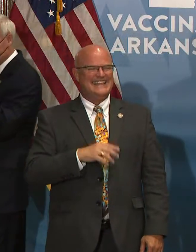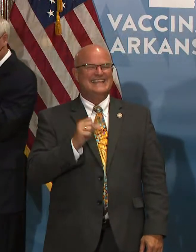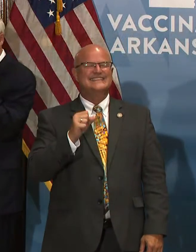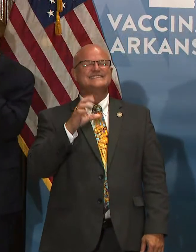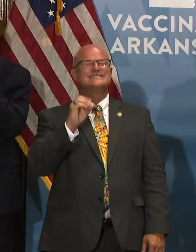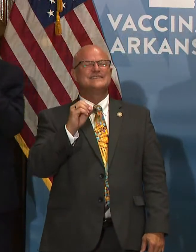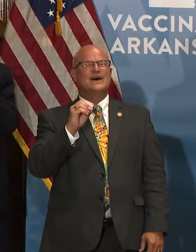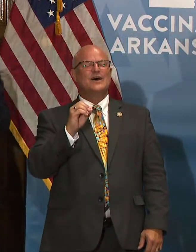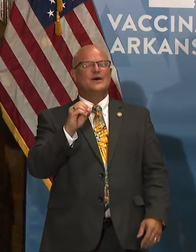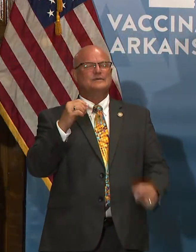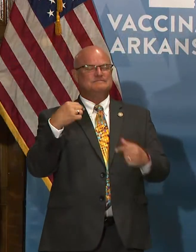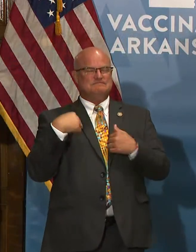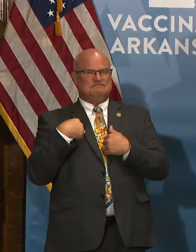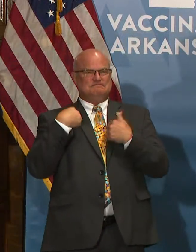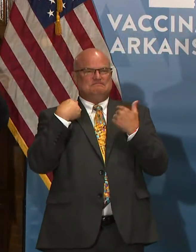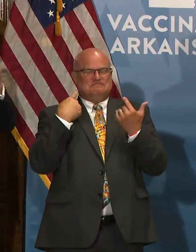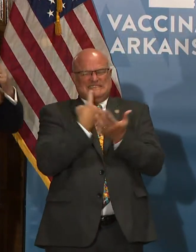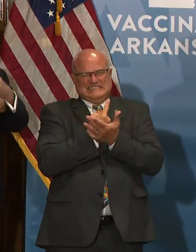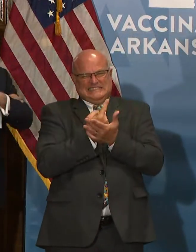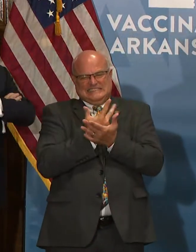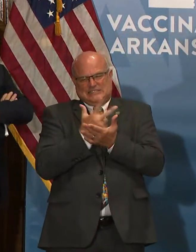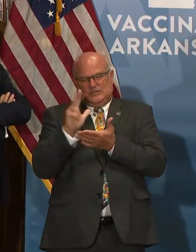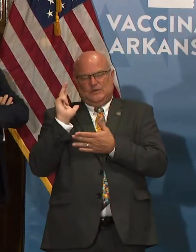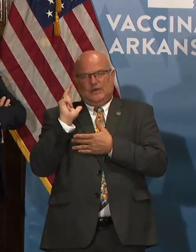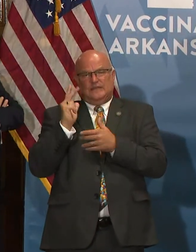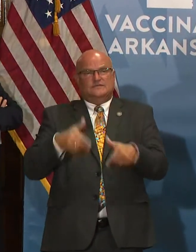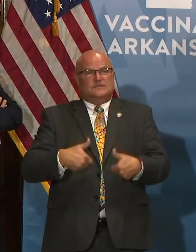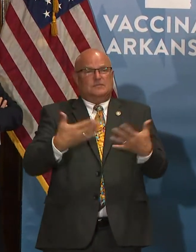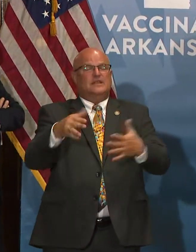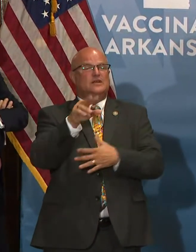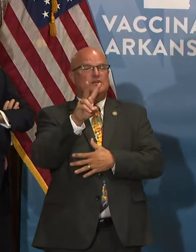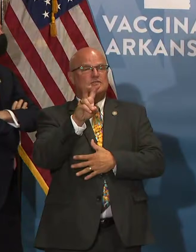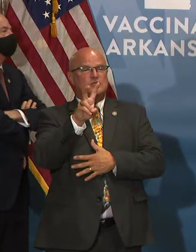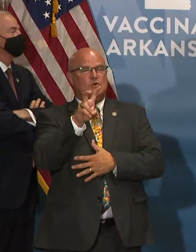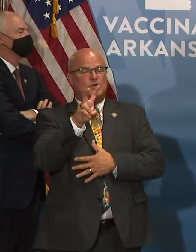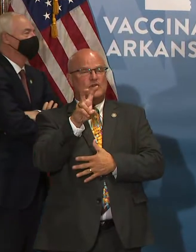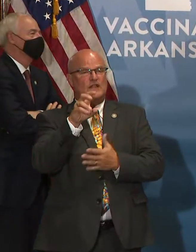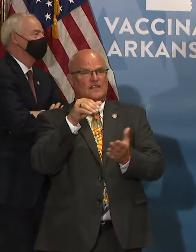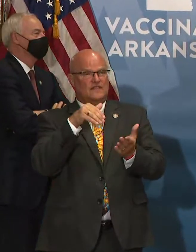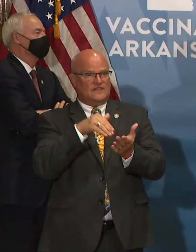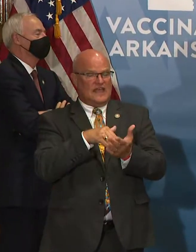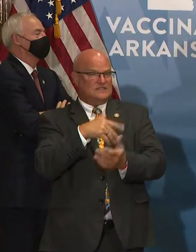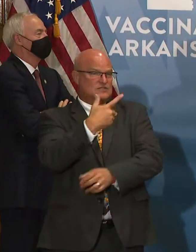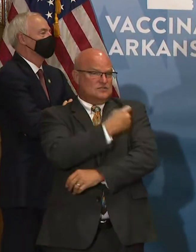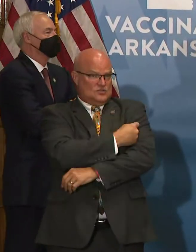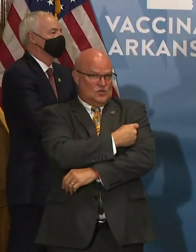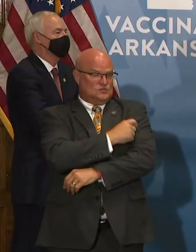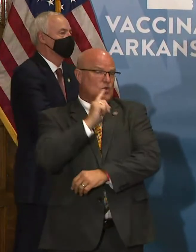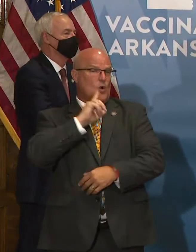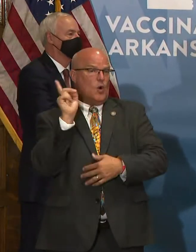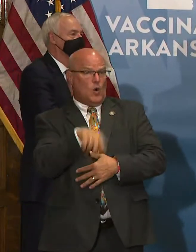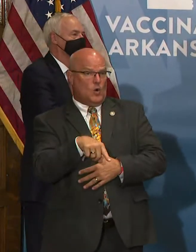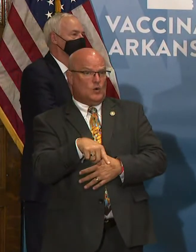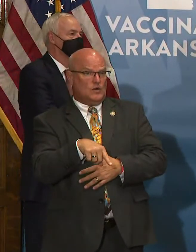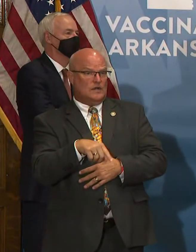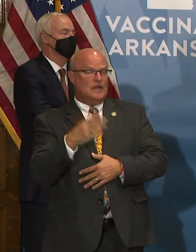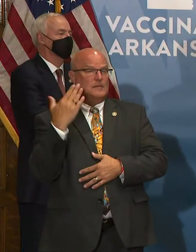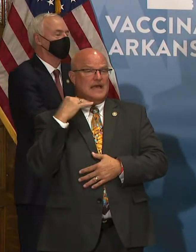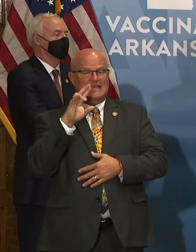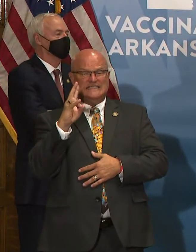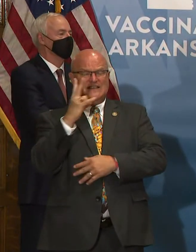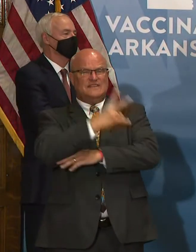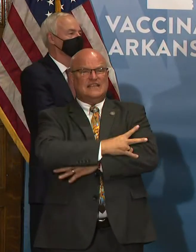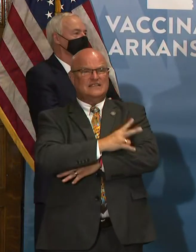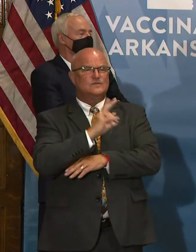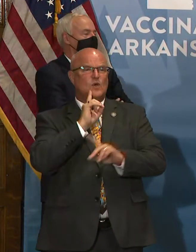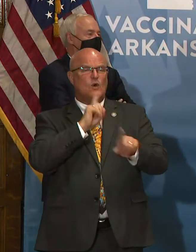So over the last 3 weeks, we've submitted almost 200,000 doses ordered. Over the last 7 days, we